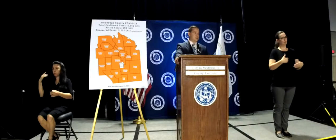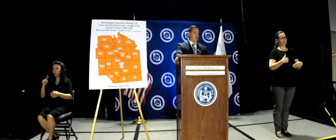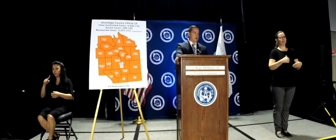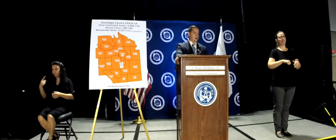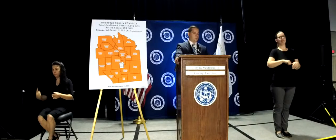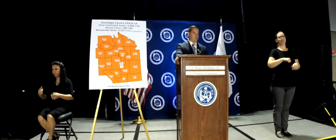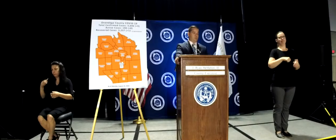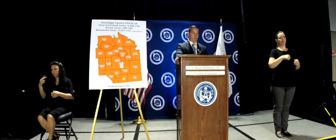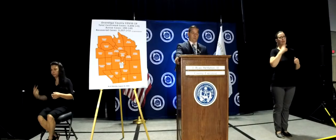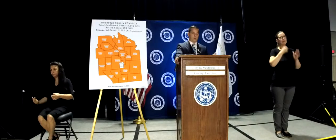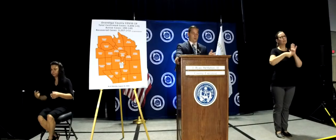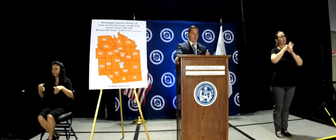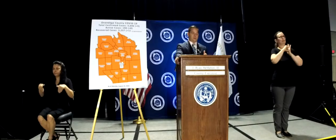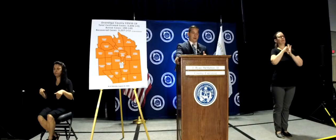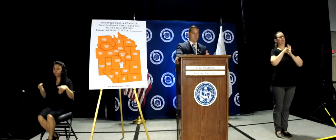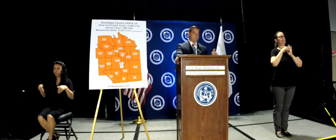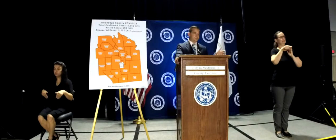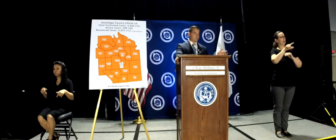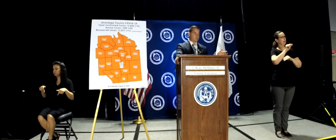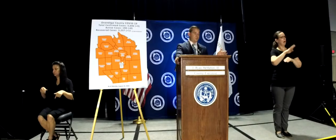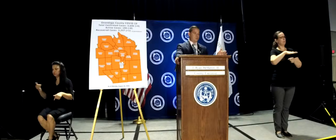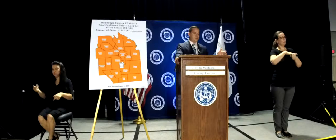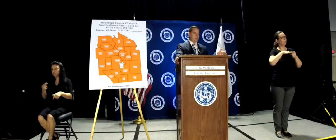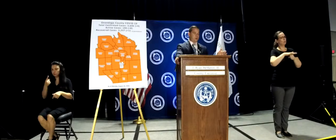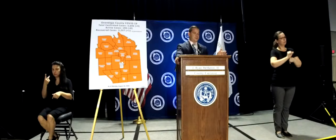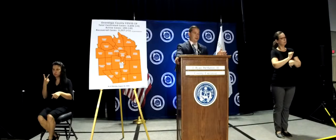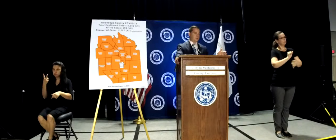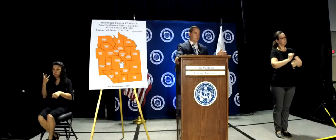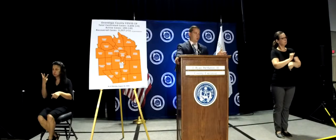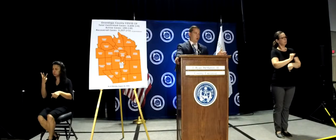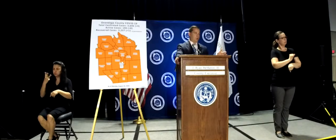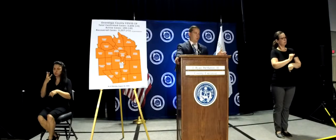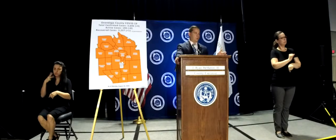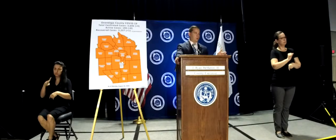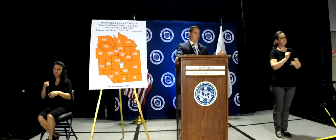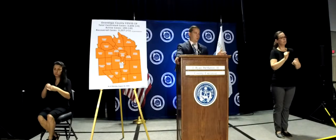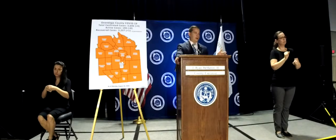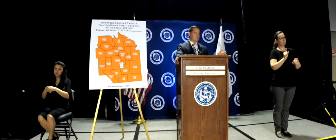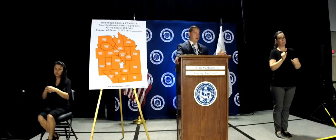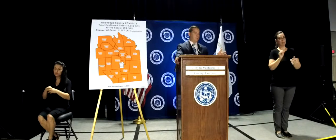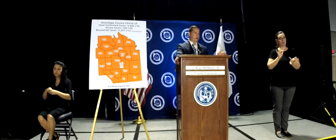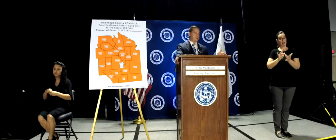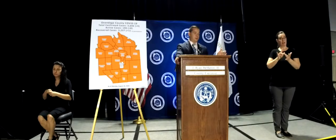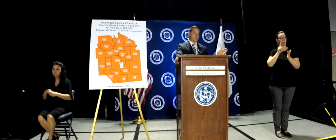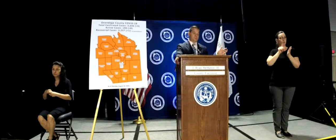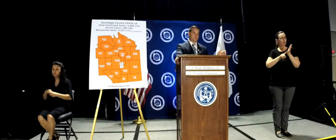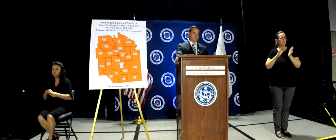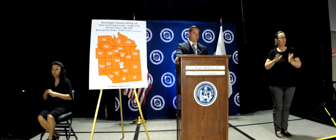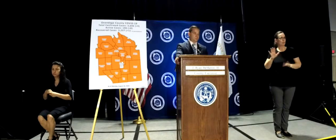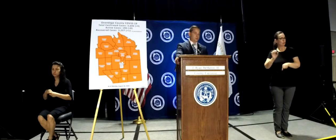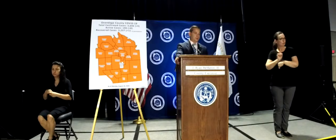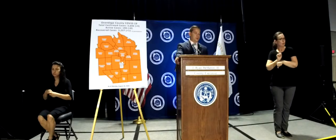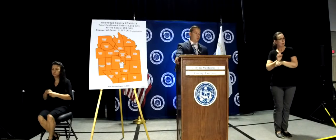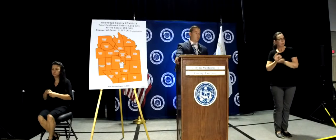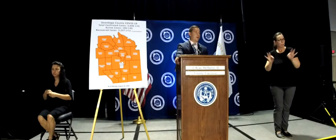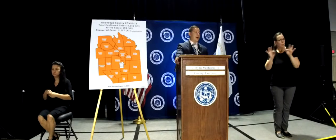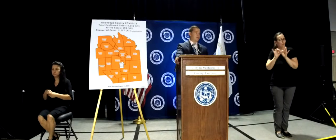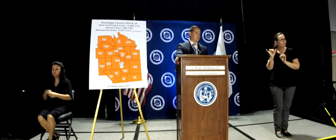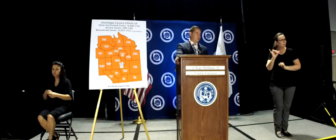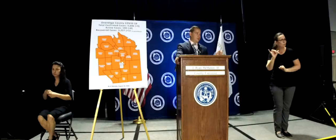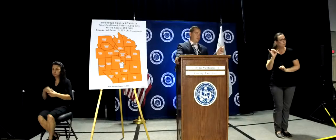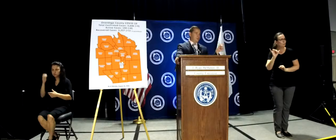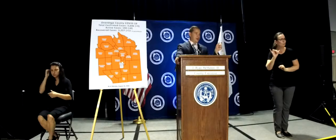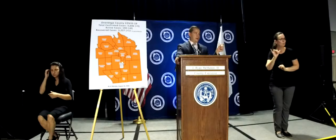tracing. One of the things that there was a period of time, as you recall, where the labs got backed up. Even with